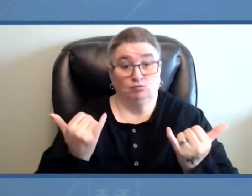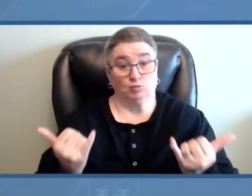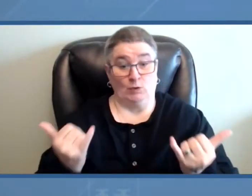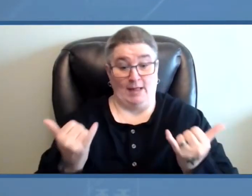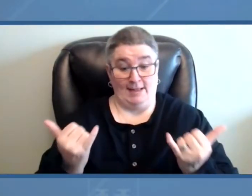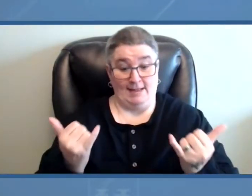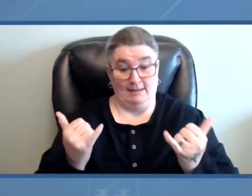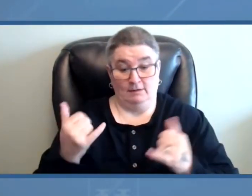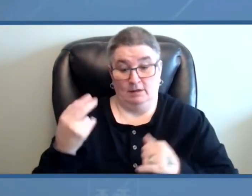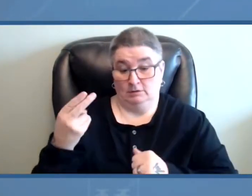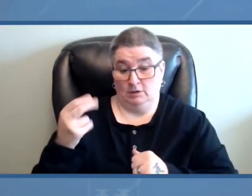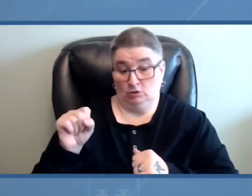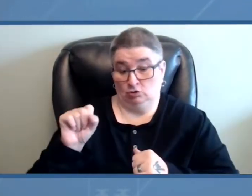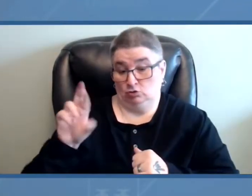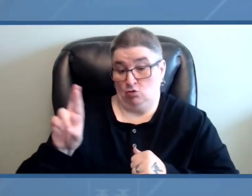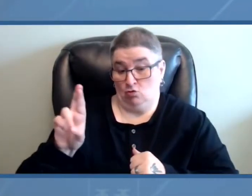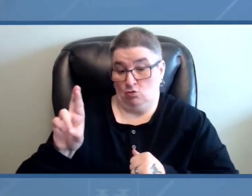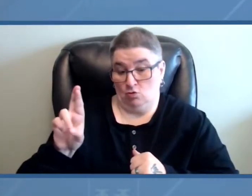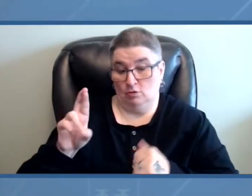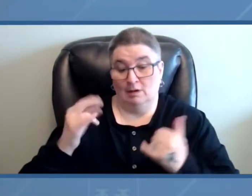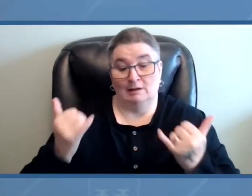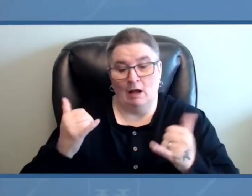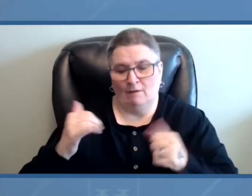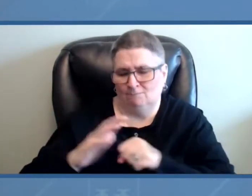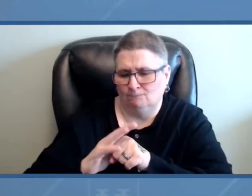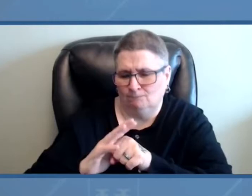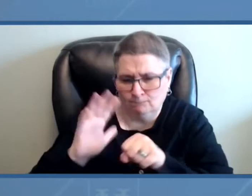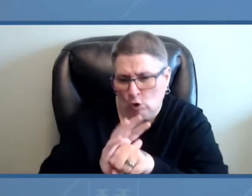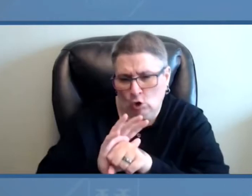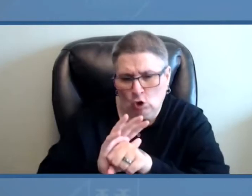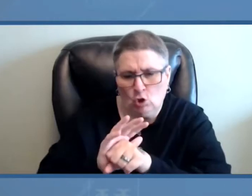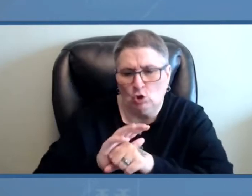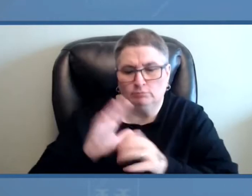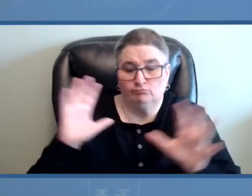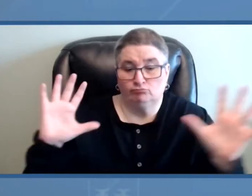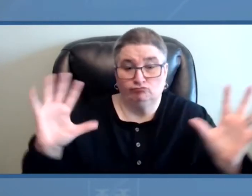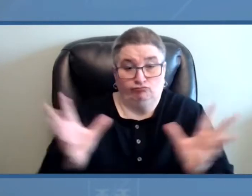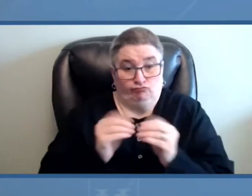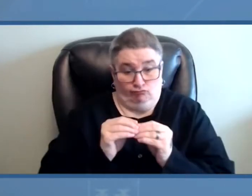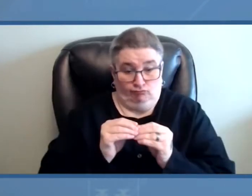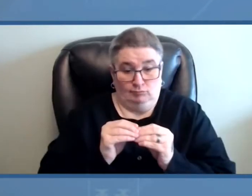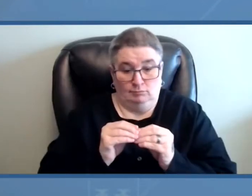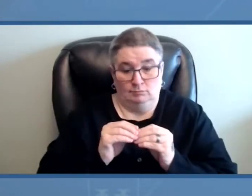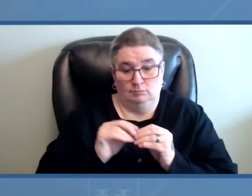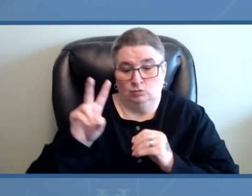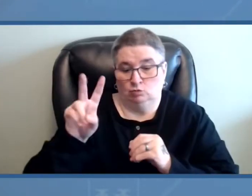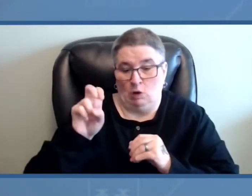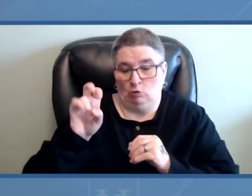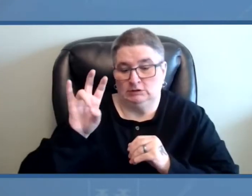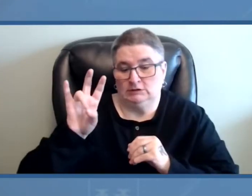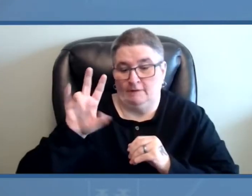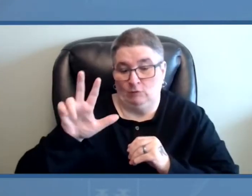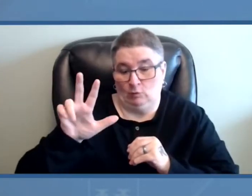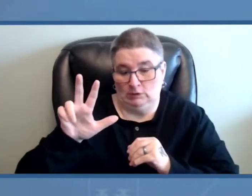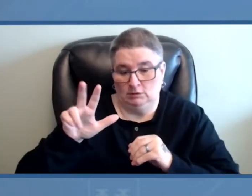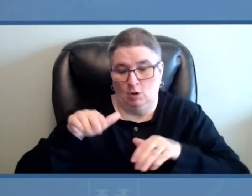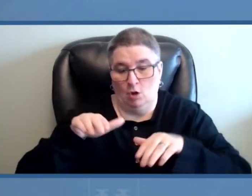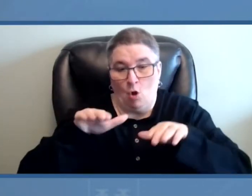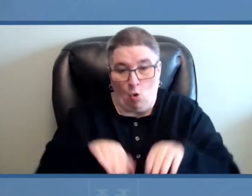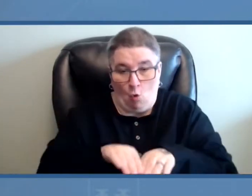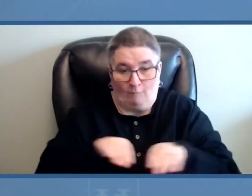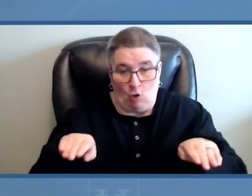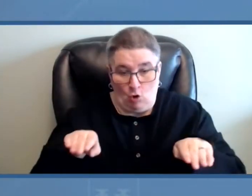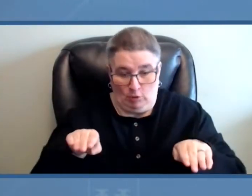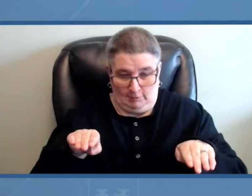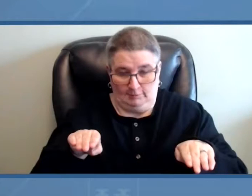Today, HSR has a fully accessible fleet of 273 low-floor